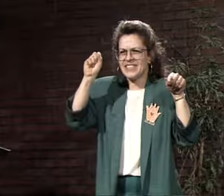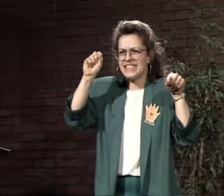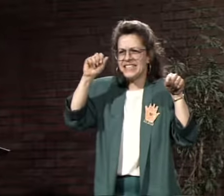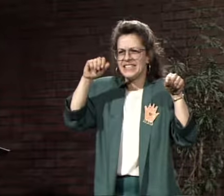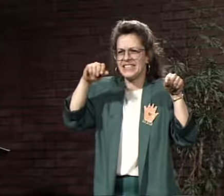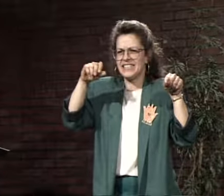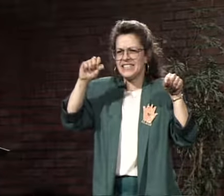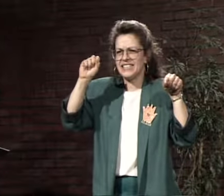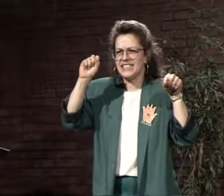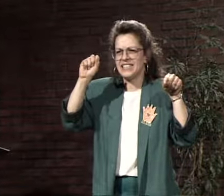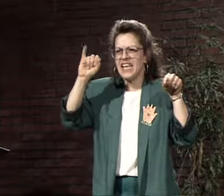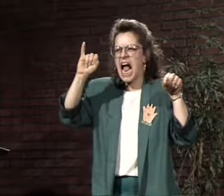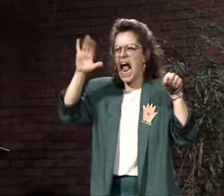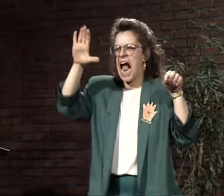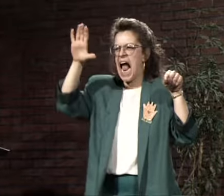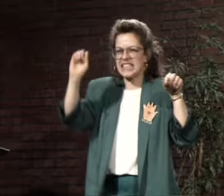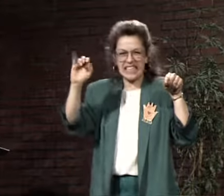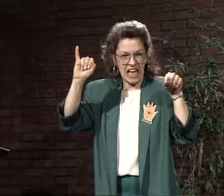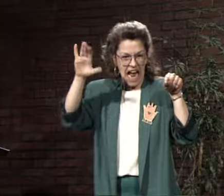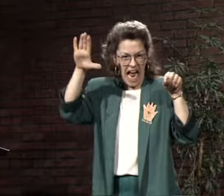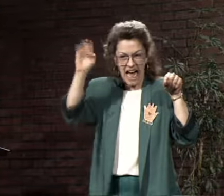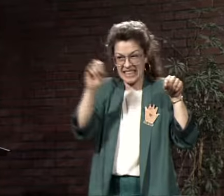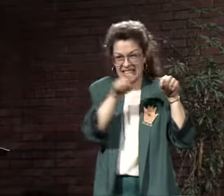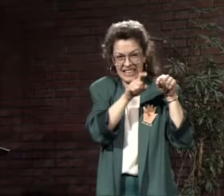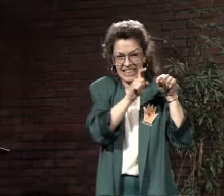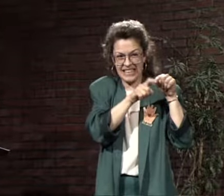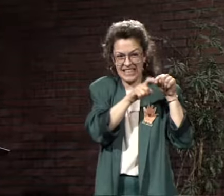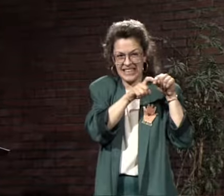Guess which word this one was? Ice, ice.